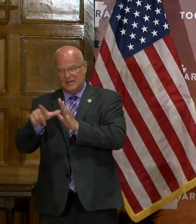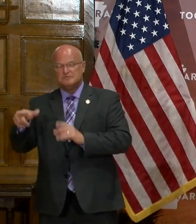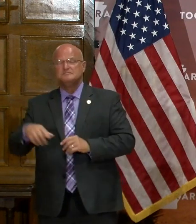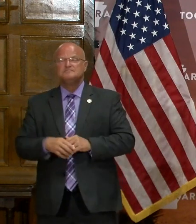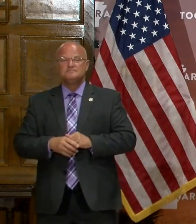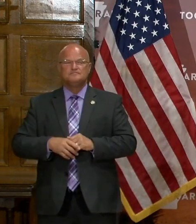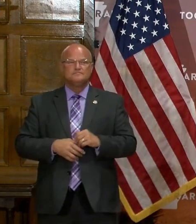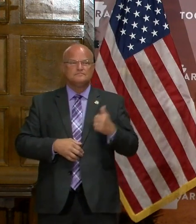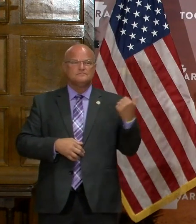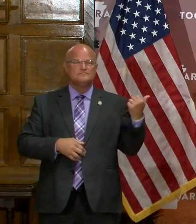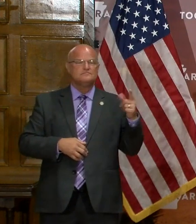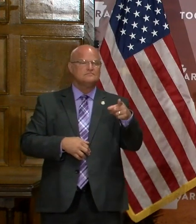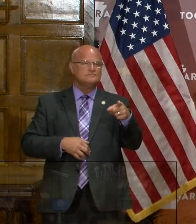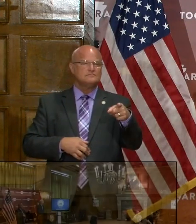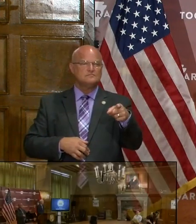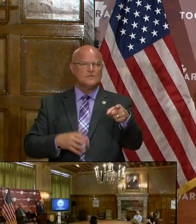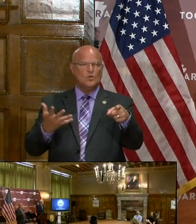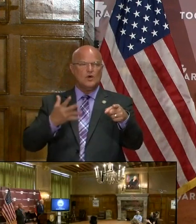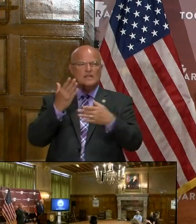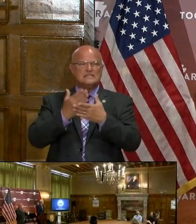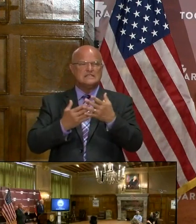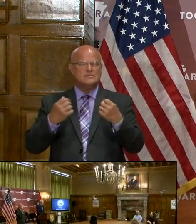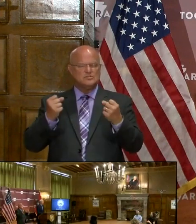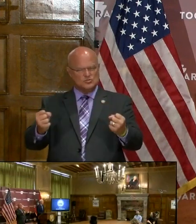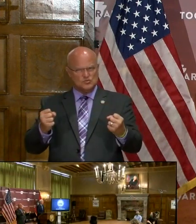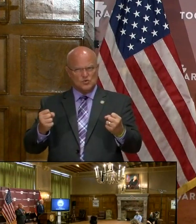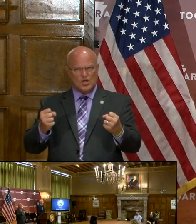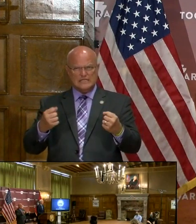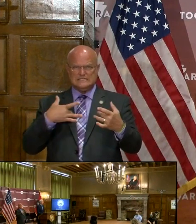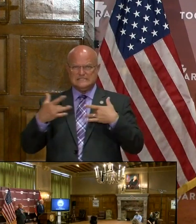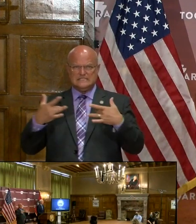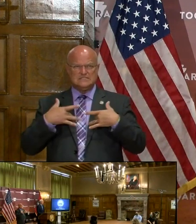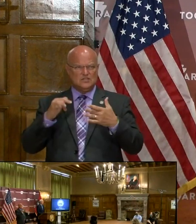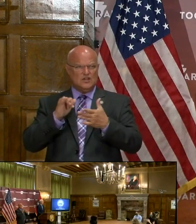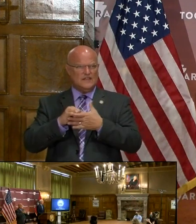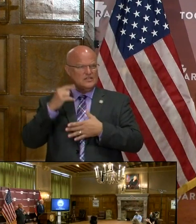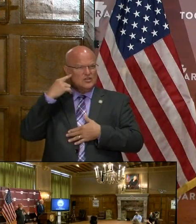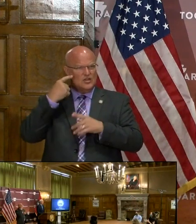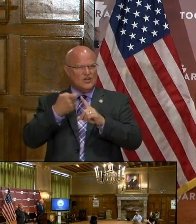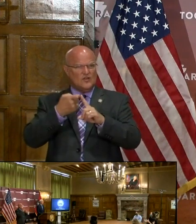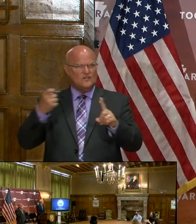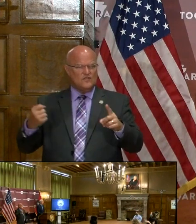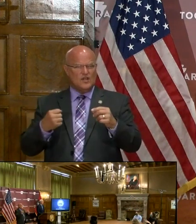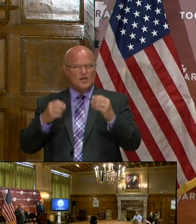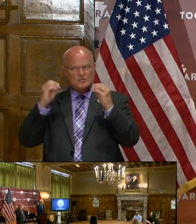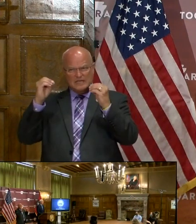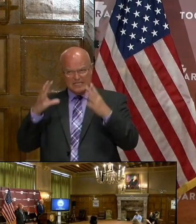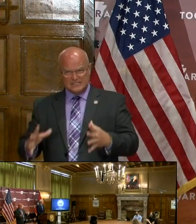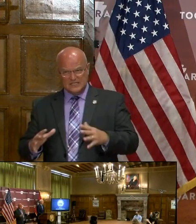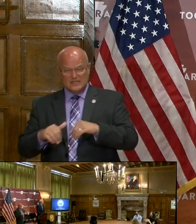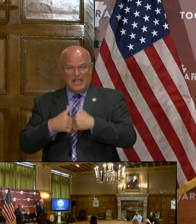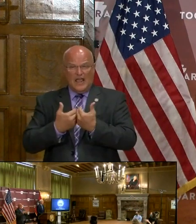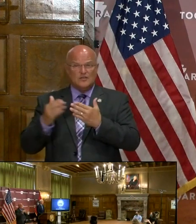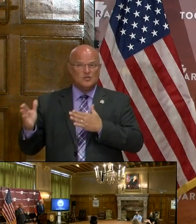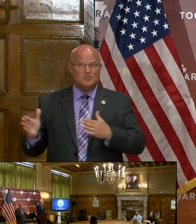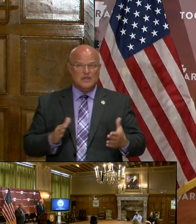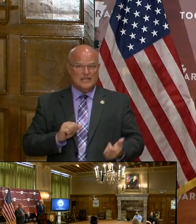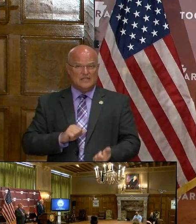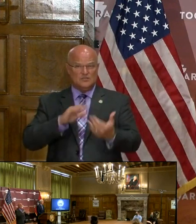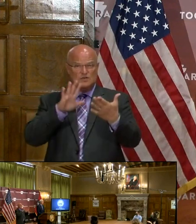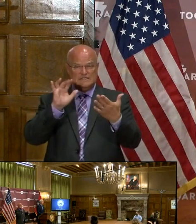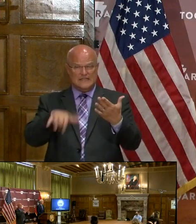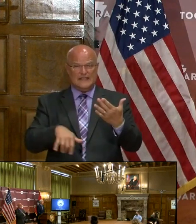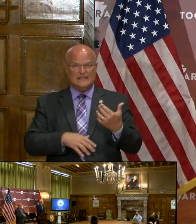information. Yes? What are some of the strongest concerns that you're hearing from educators, and how are you planning on